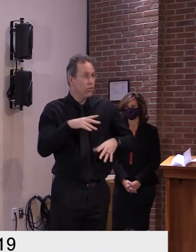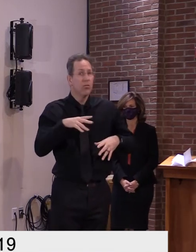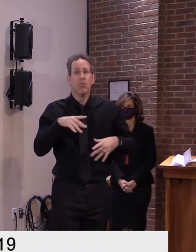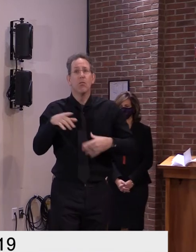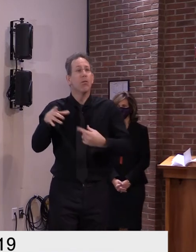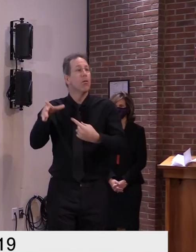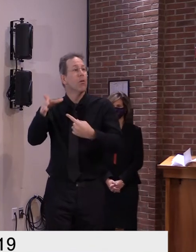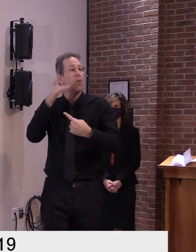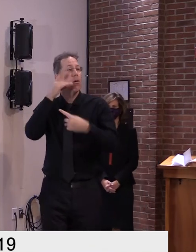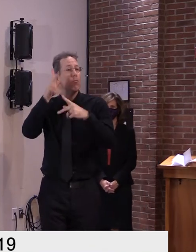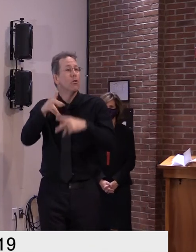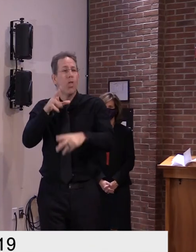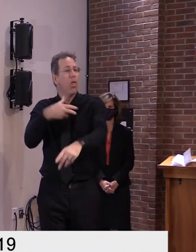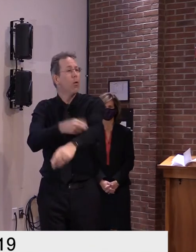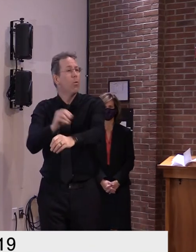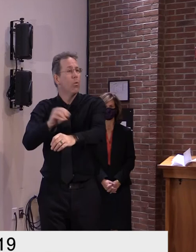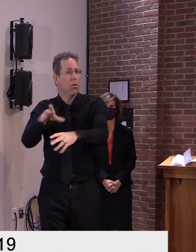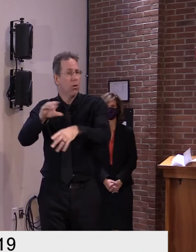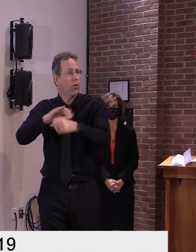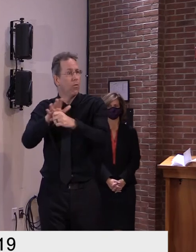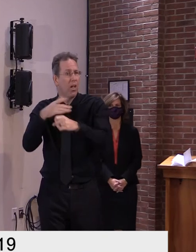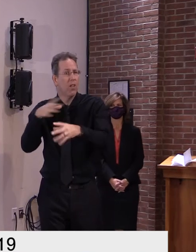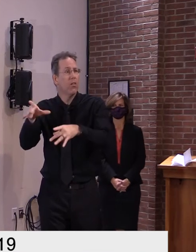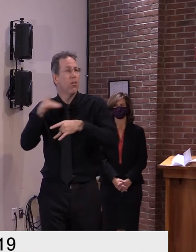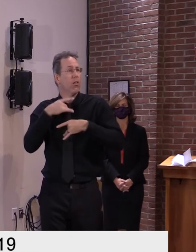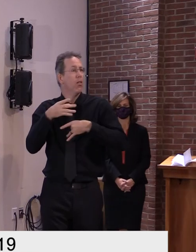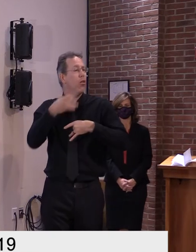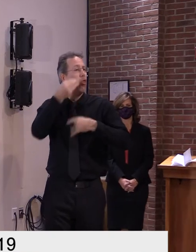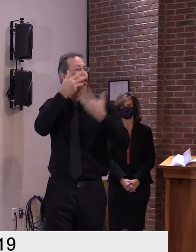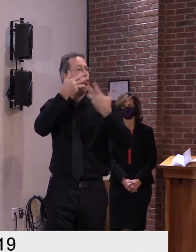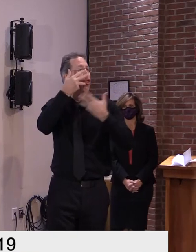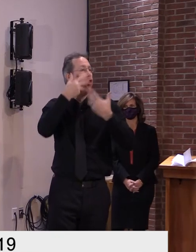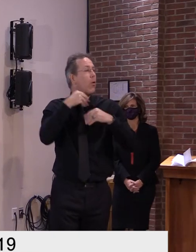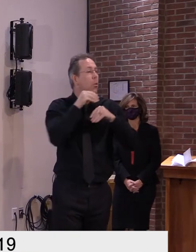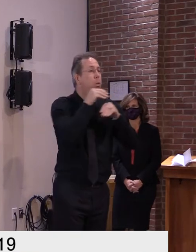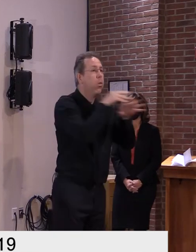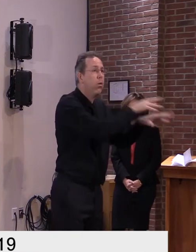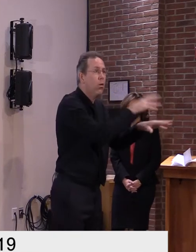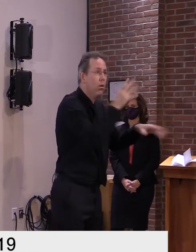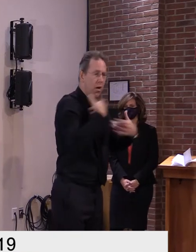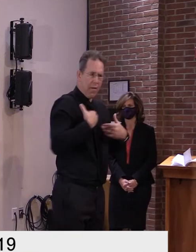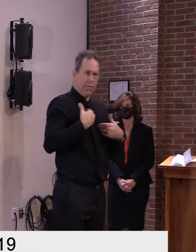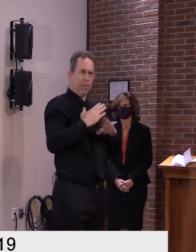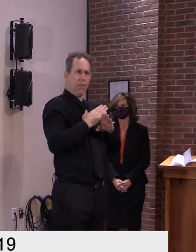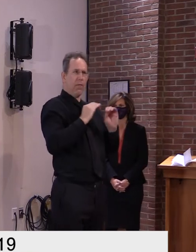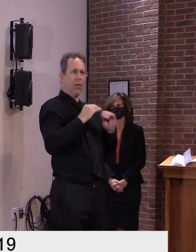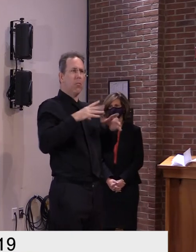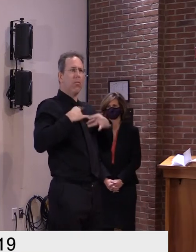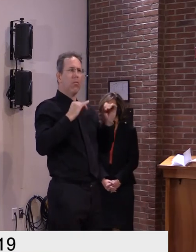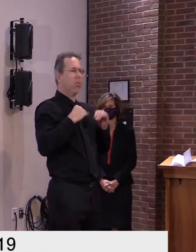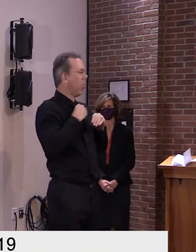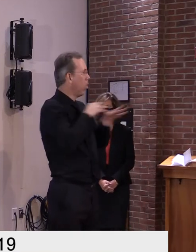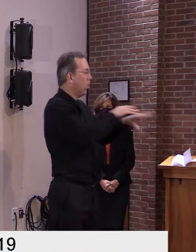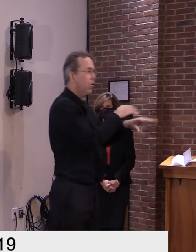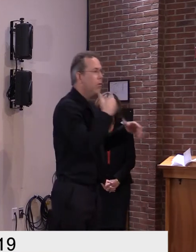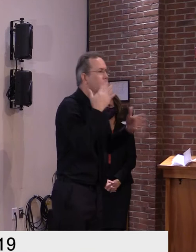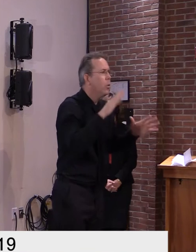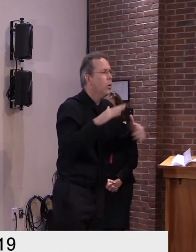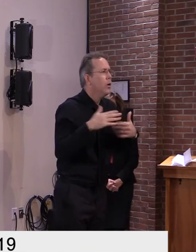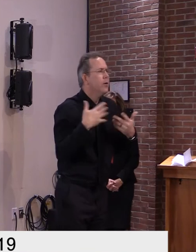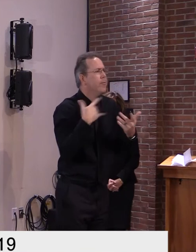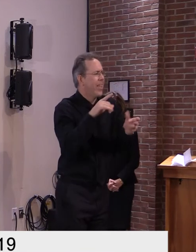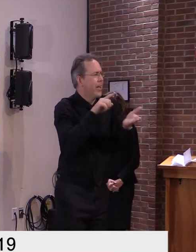able to transmit it even though it won't make them sick? So we need to get at that information. But it's really